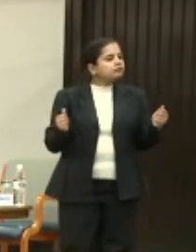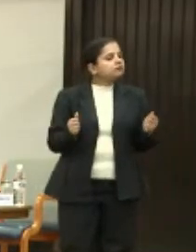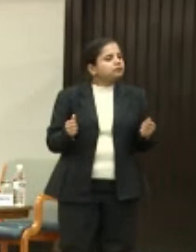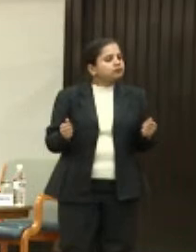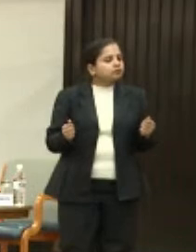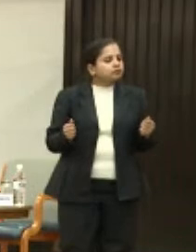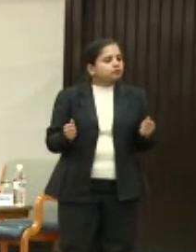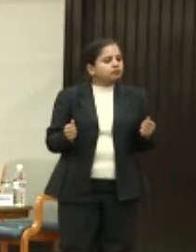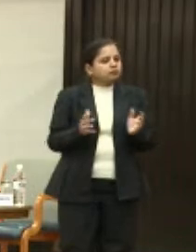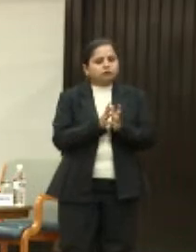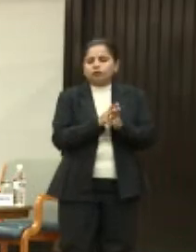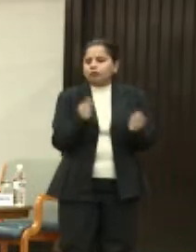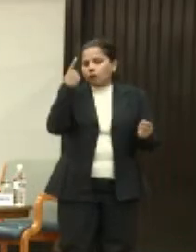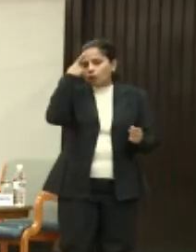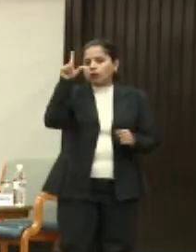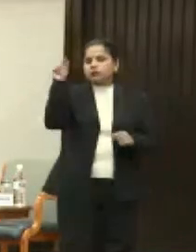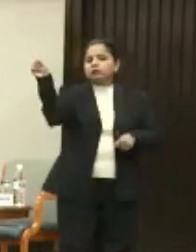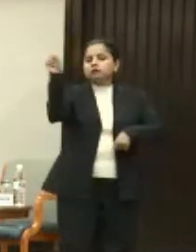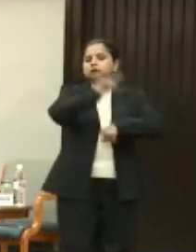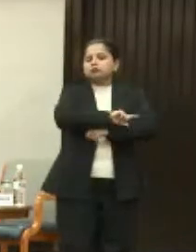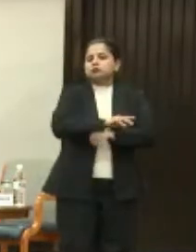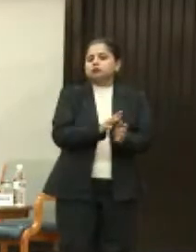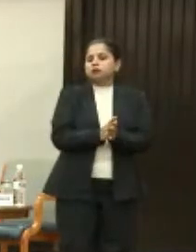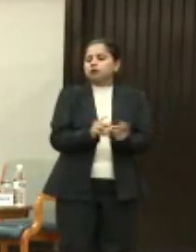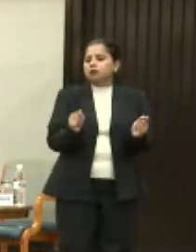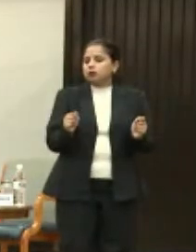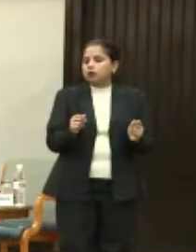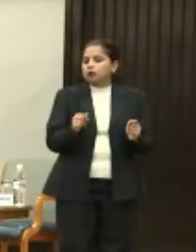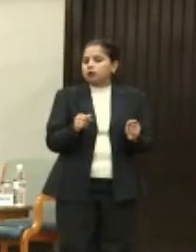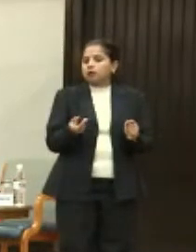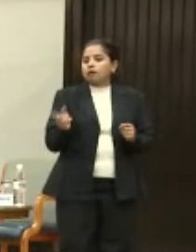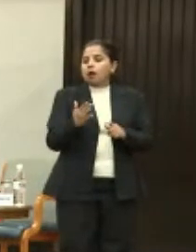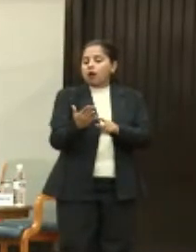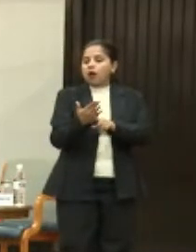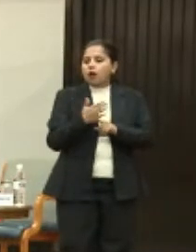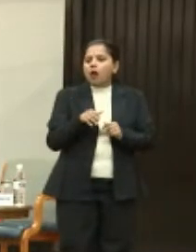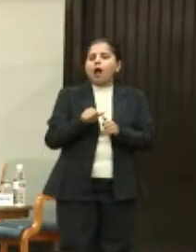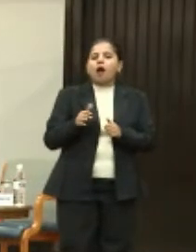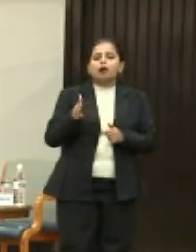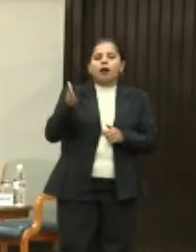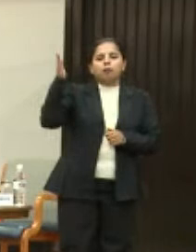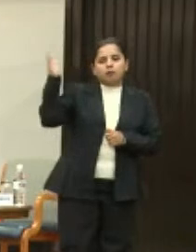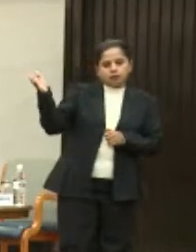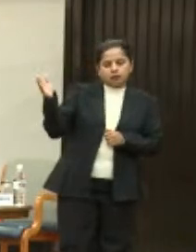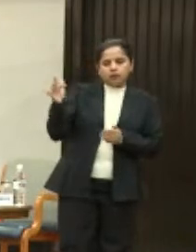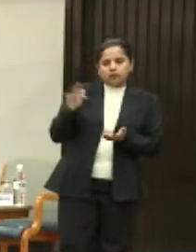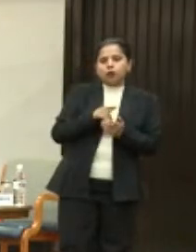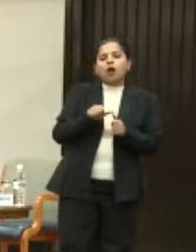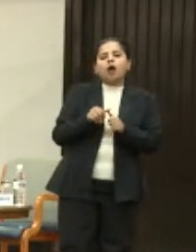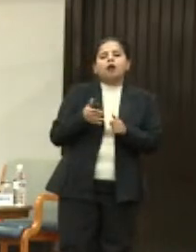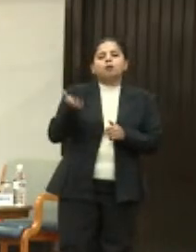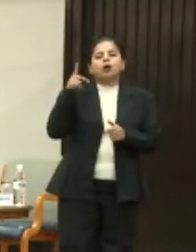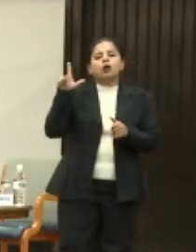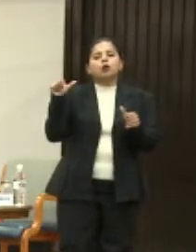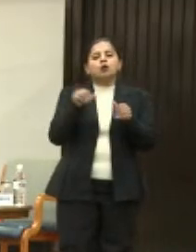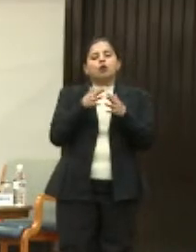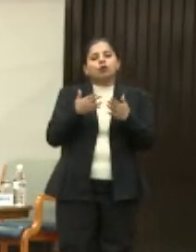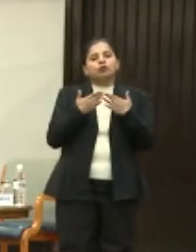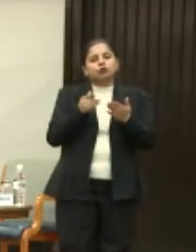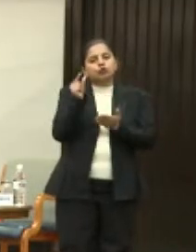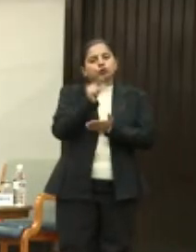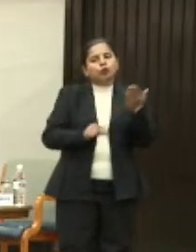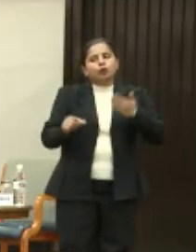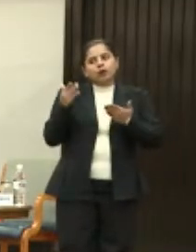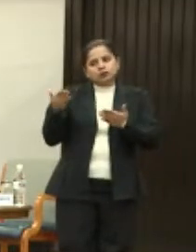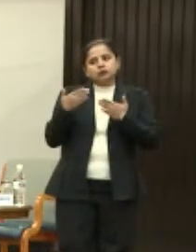He disappeared for 10 days. Where did he go? He went to Allahabad. Why Allahabad? Because he studied law at the University of